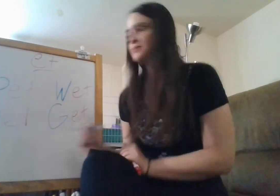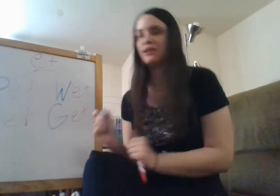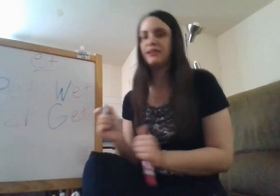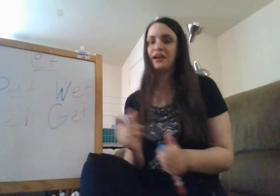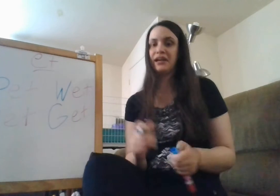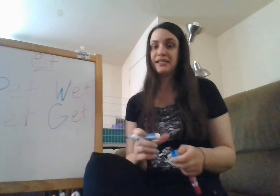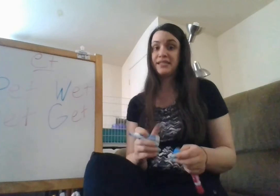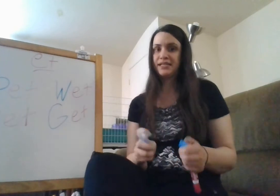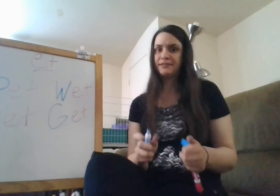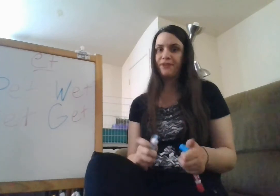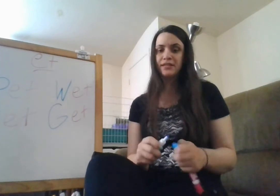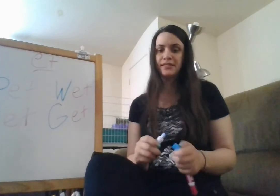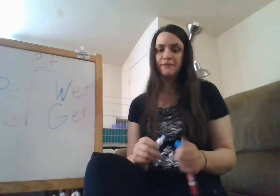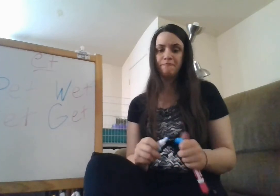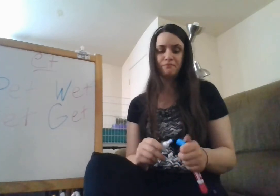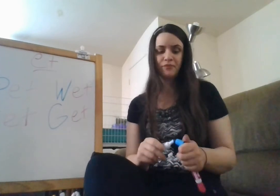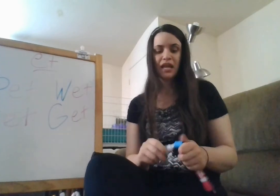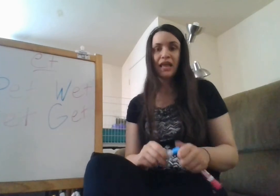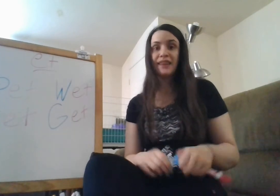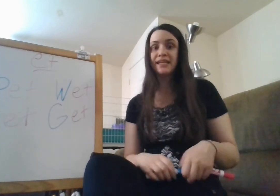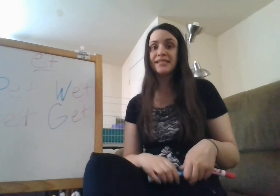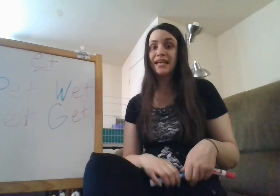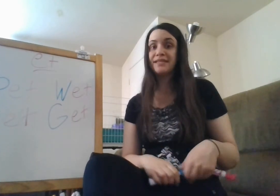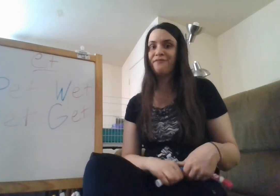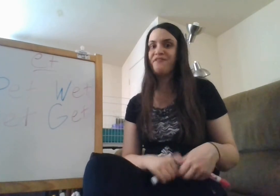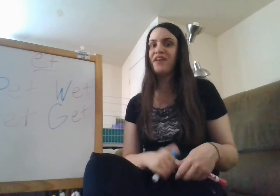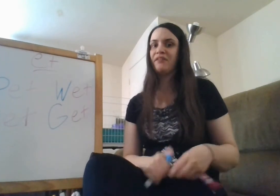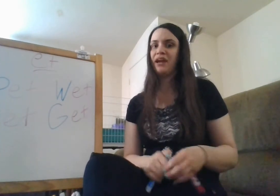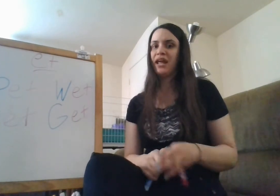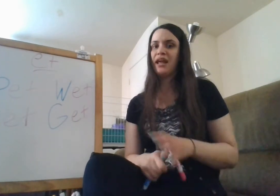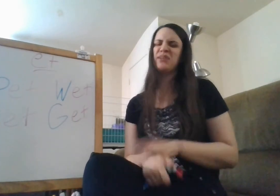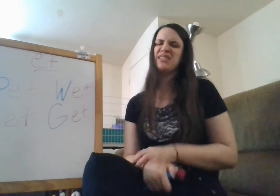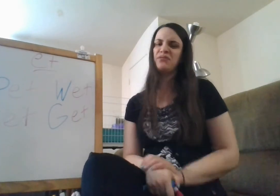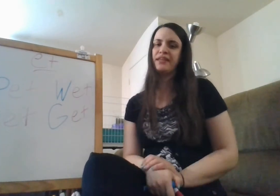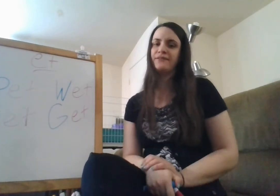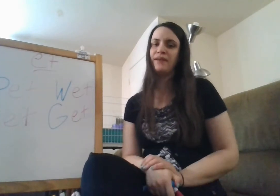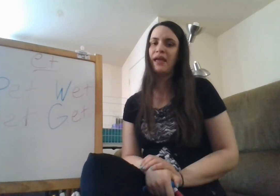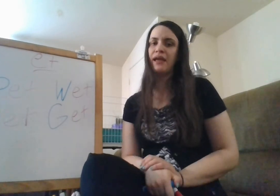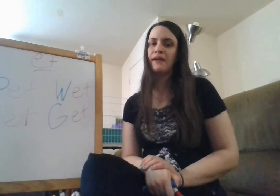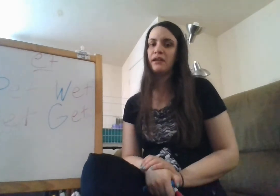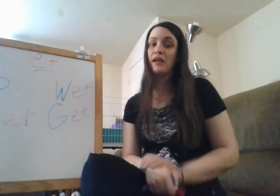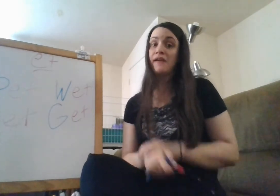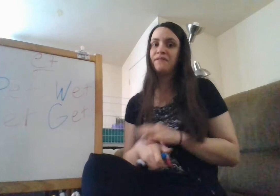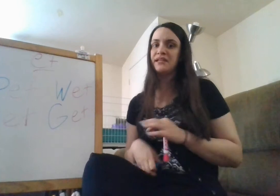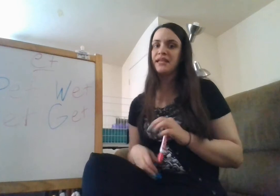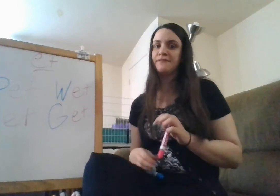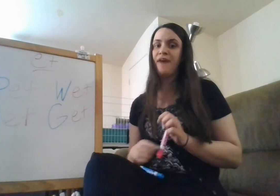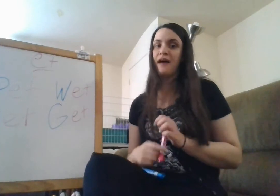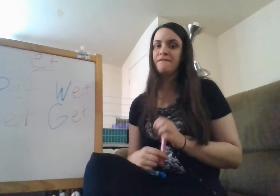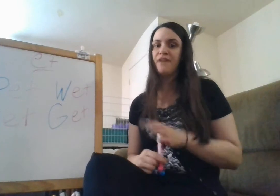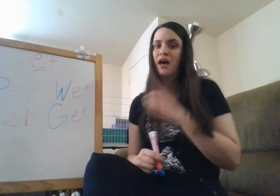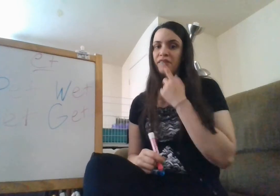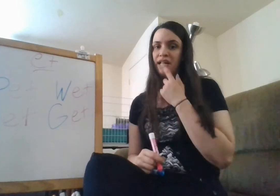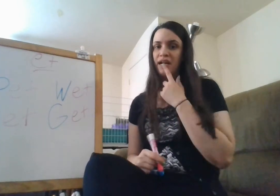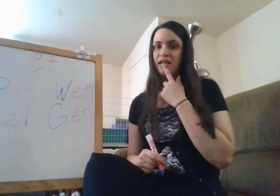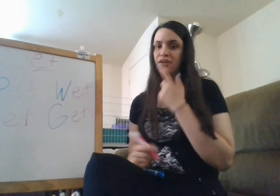What letter is this, friends? This is V, right? And what sound does V make? V says the, right? It kind of tickles